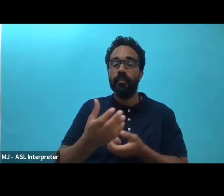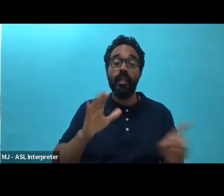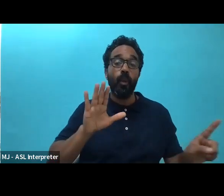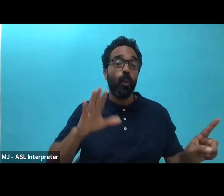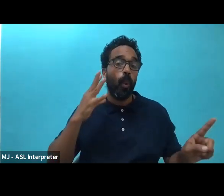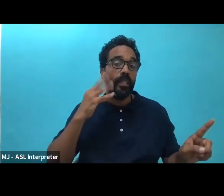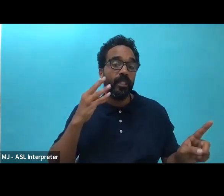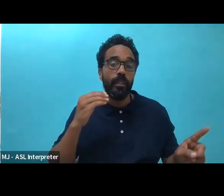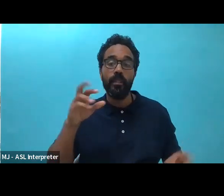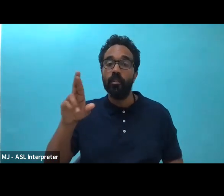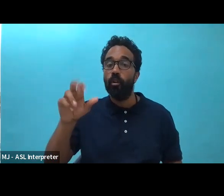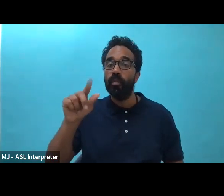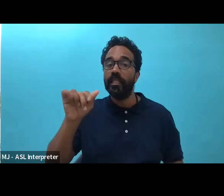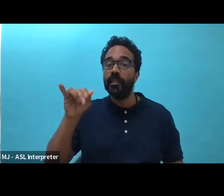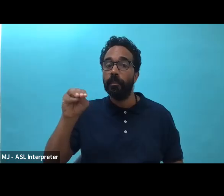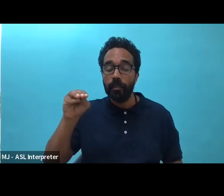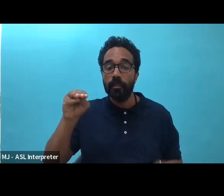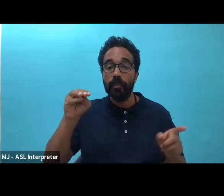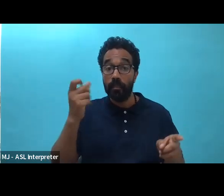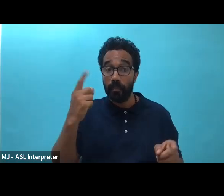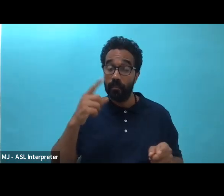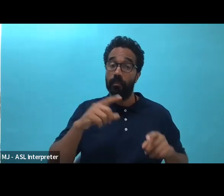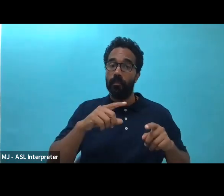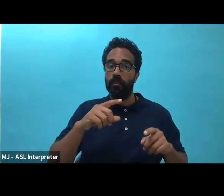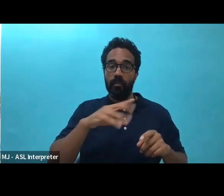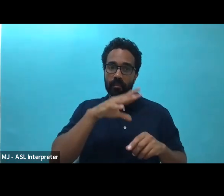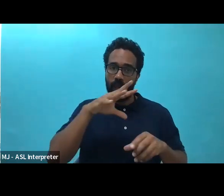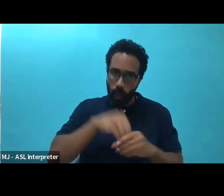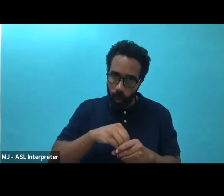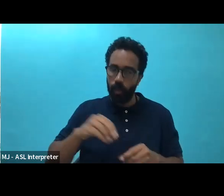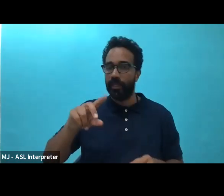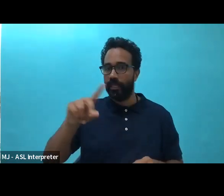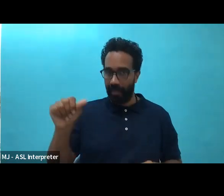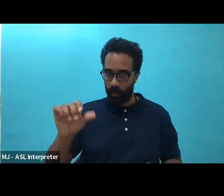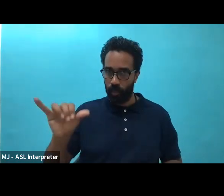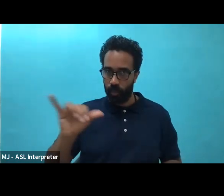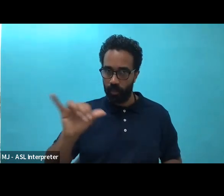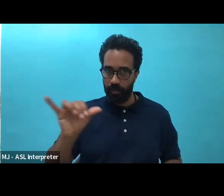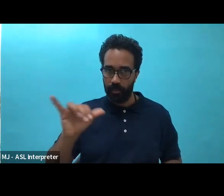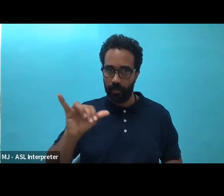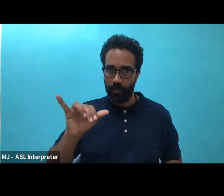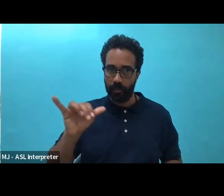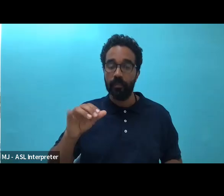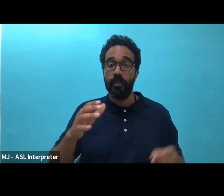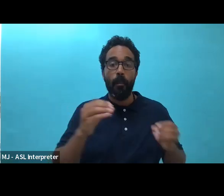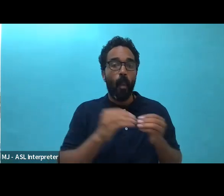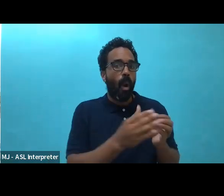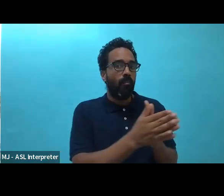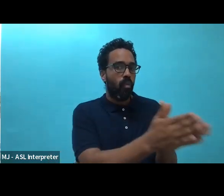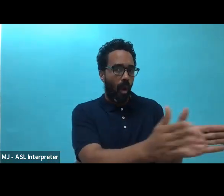touched upon things other than disability as well, but it was to be inclusive of the experience of the broader